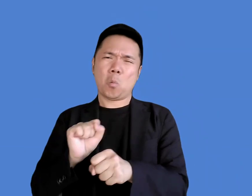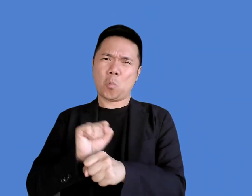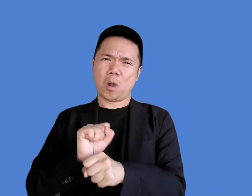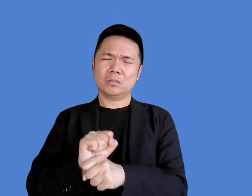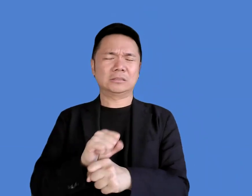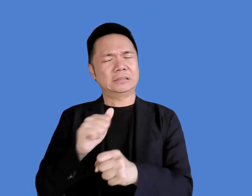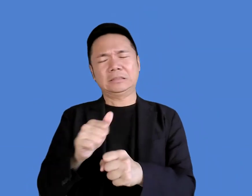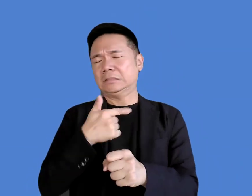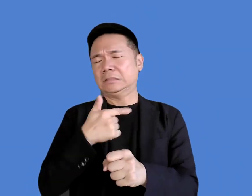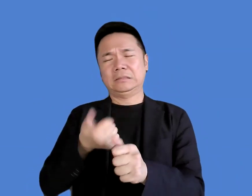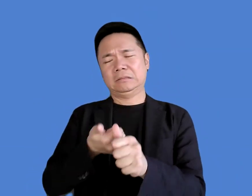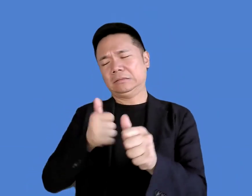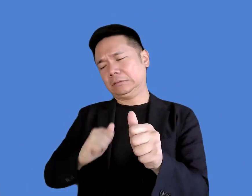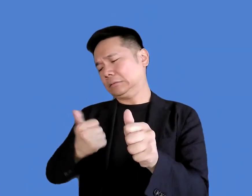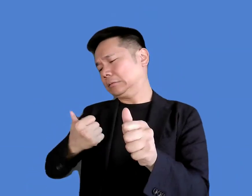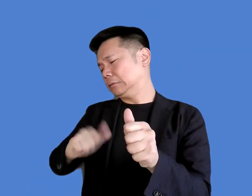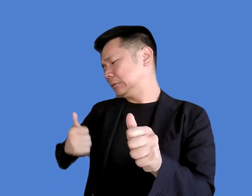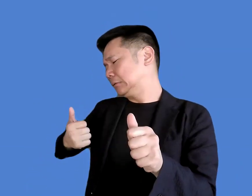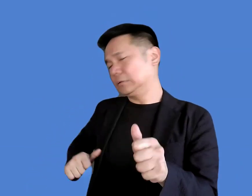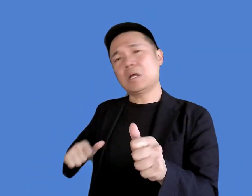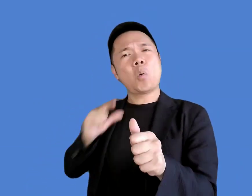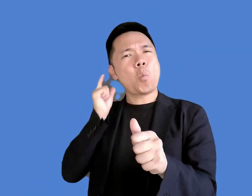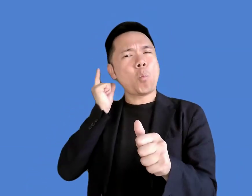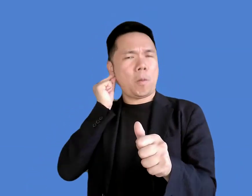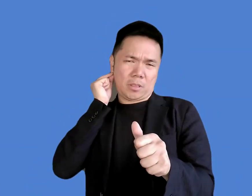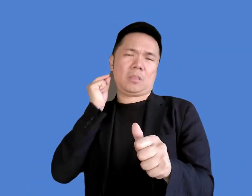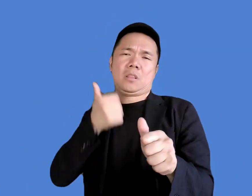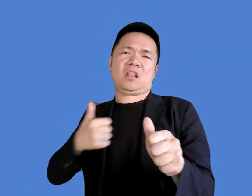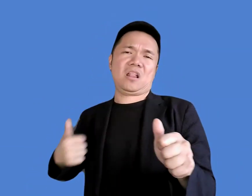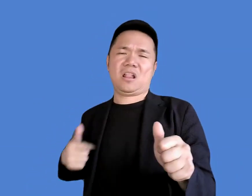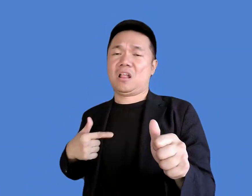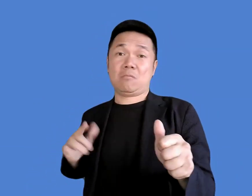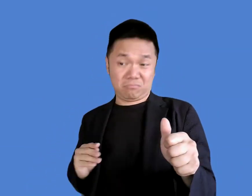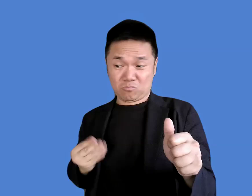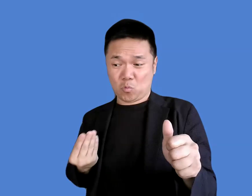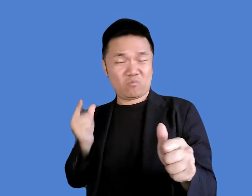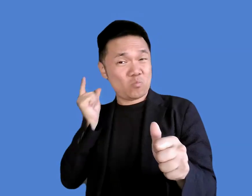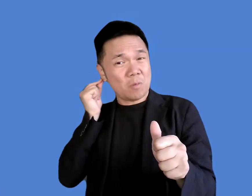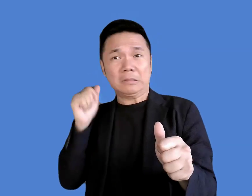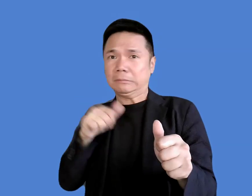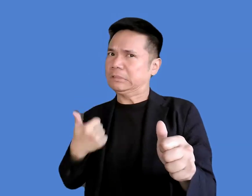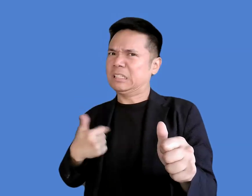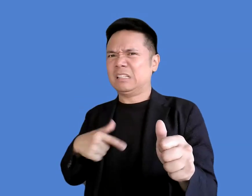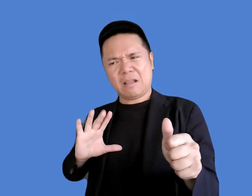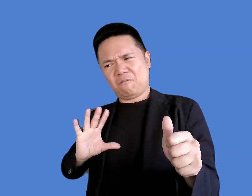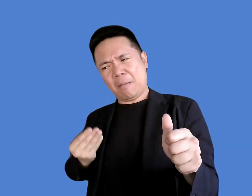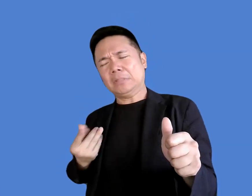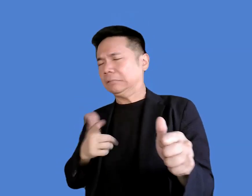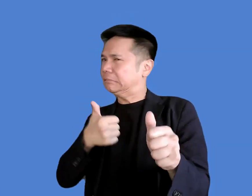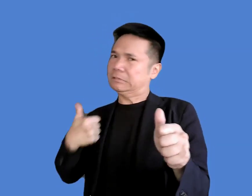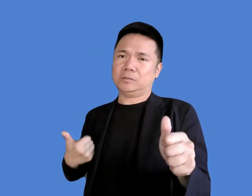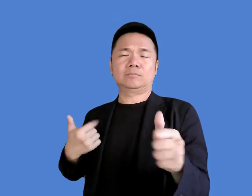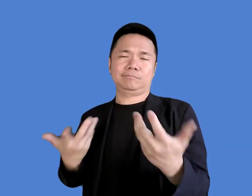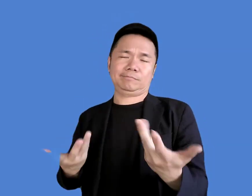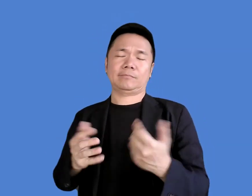inclusive economic growth and holding back the lives of many women and girls and their families. In our region, women's